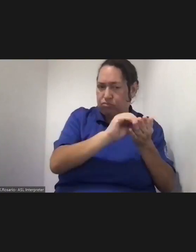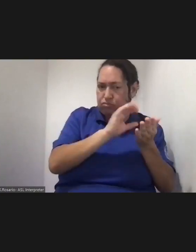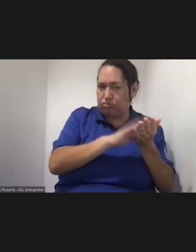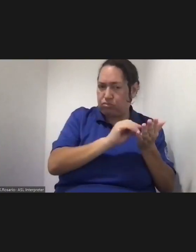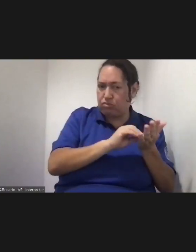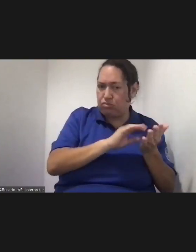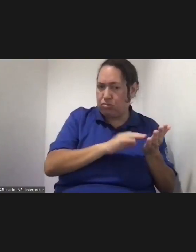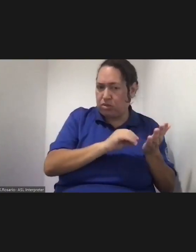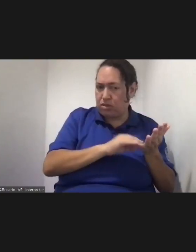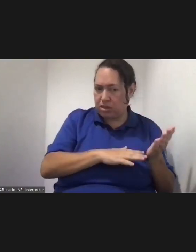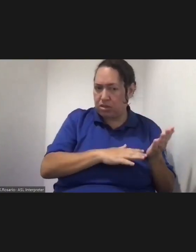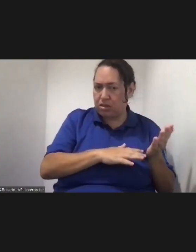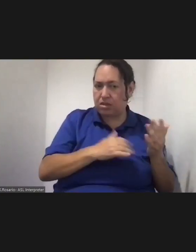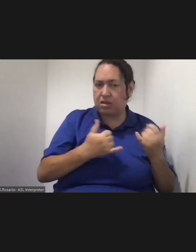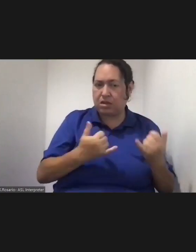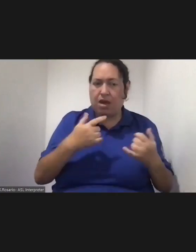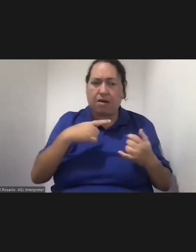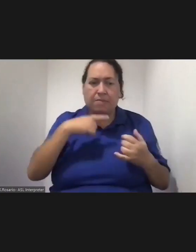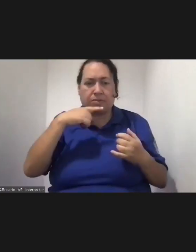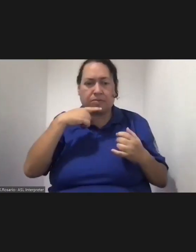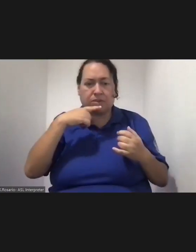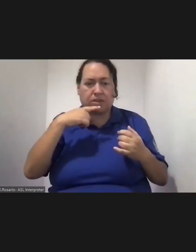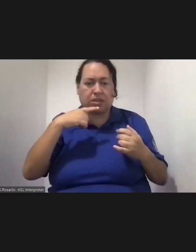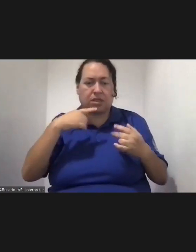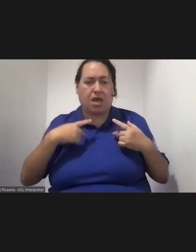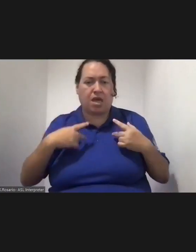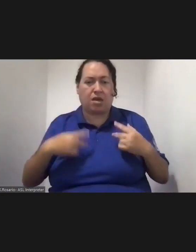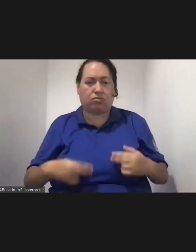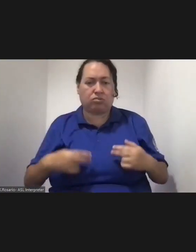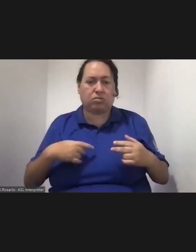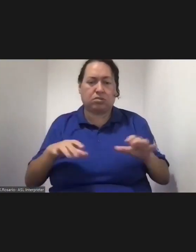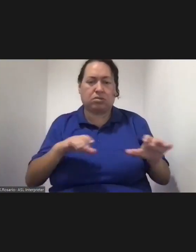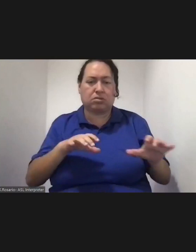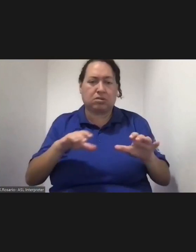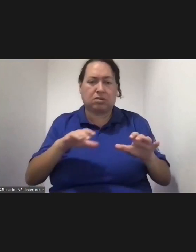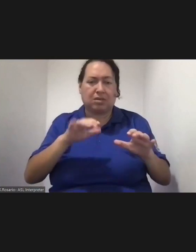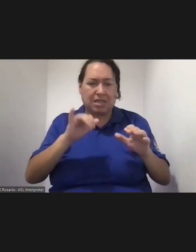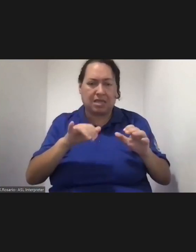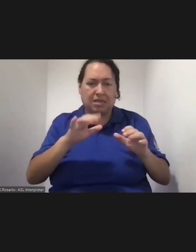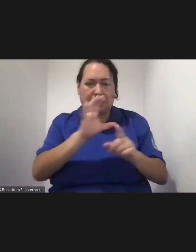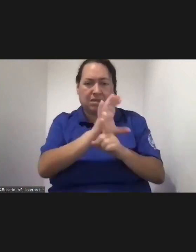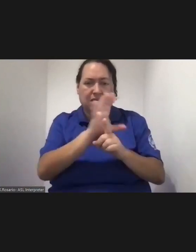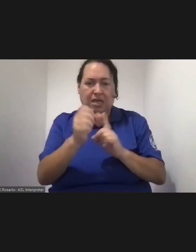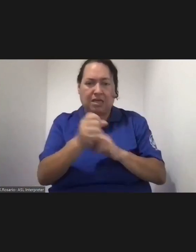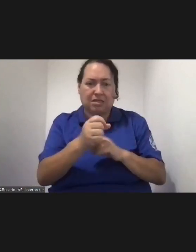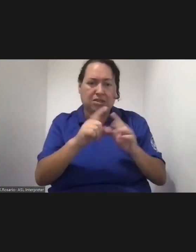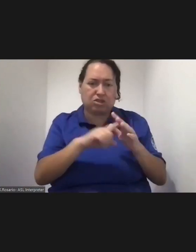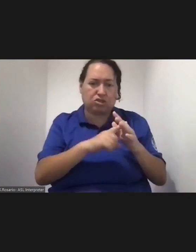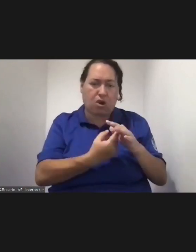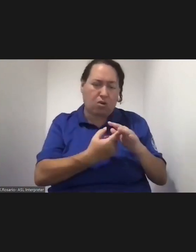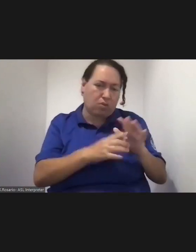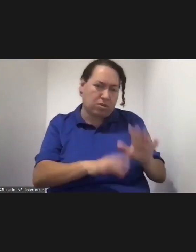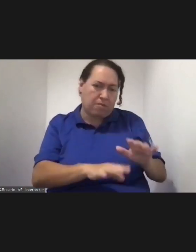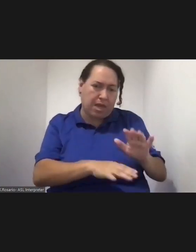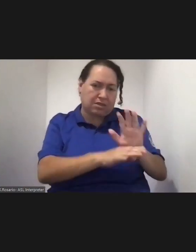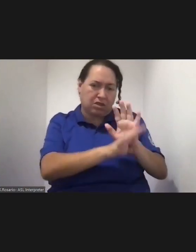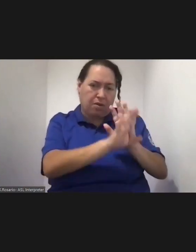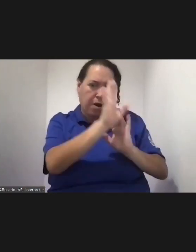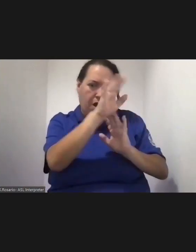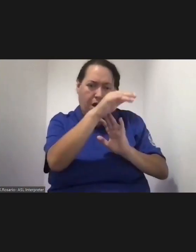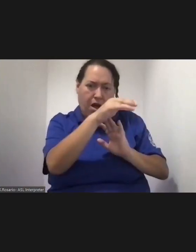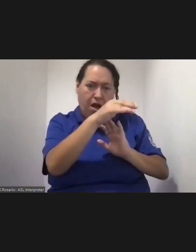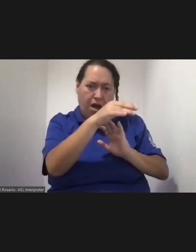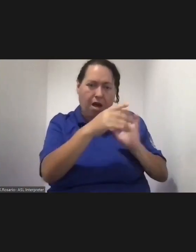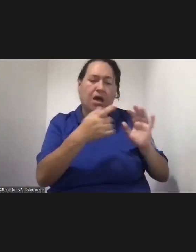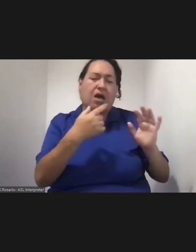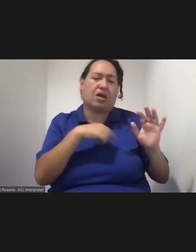way public health followed up the case, it started at the basketball. And then as we go on